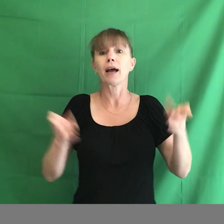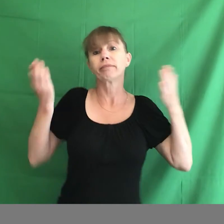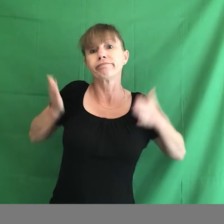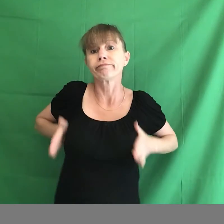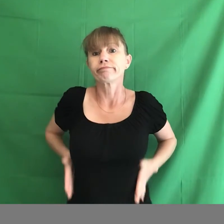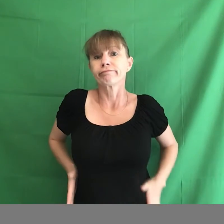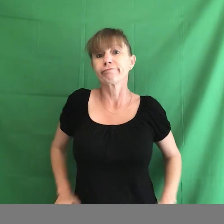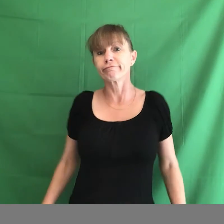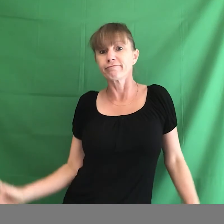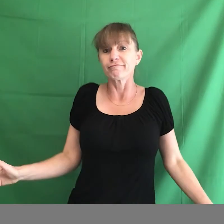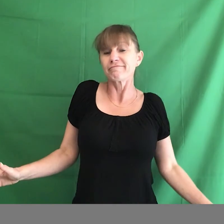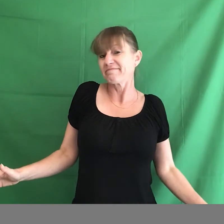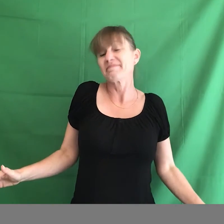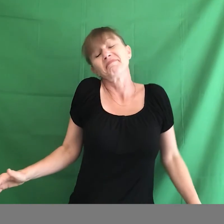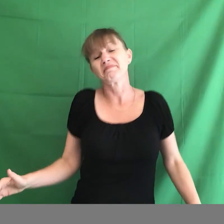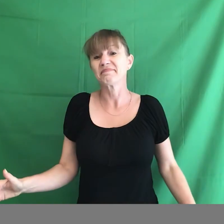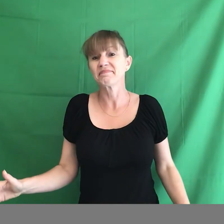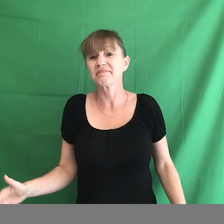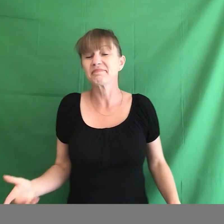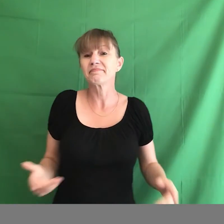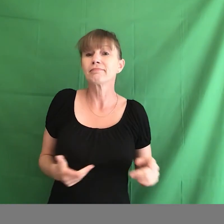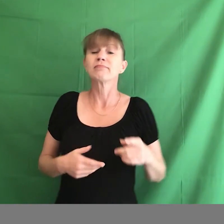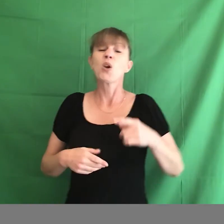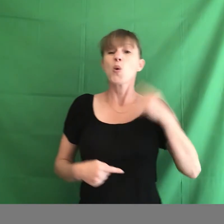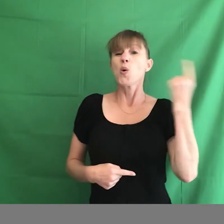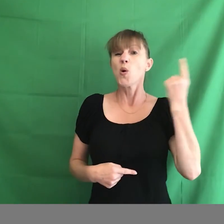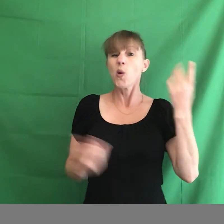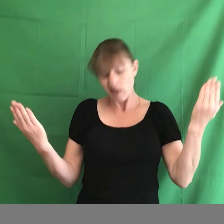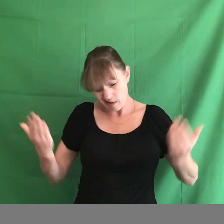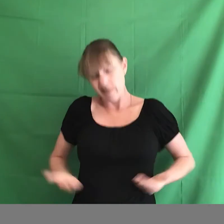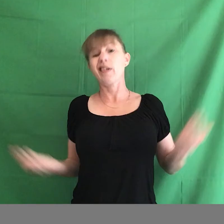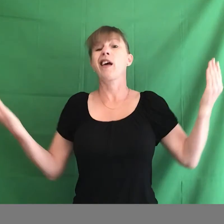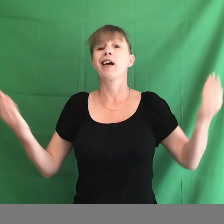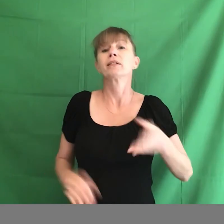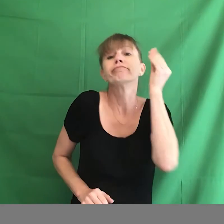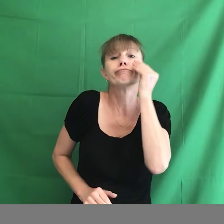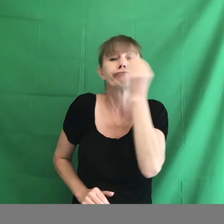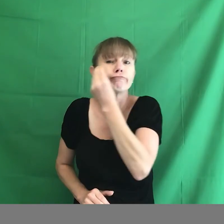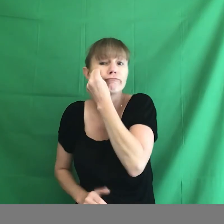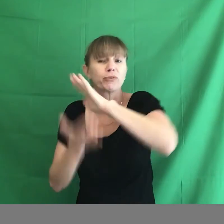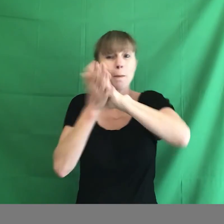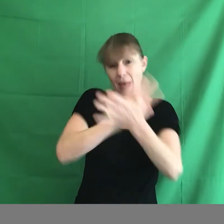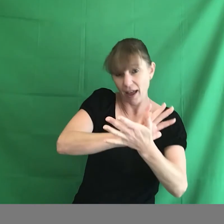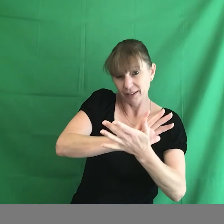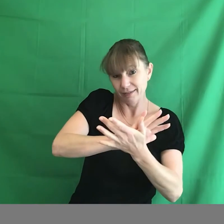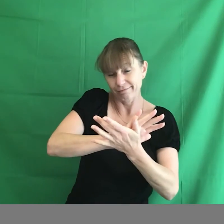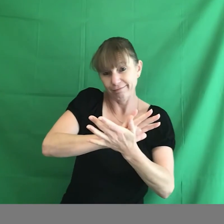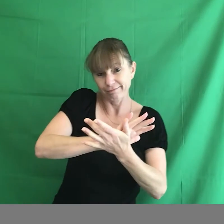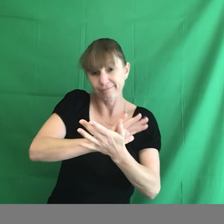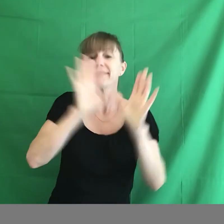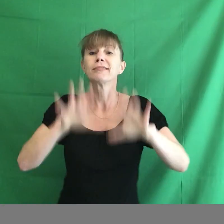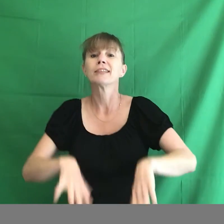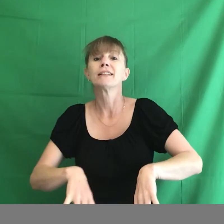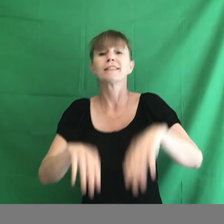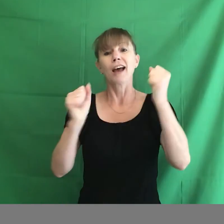anybody die if you put on a dress? Who on earth cares? Who on earth cares if your blush is a mess? Start a